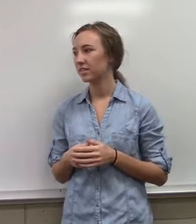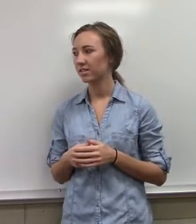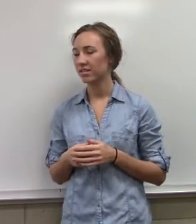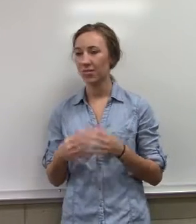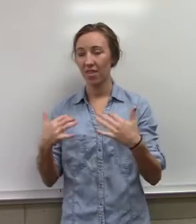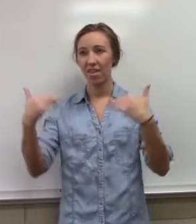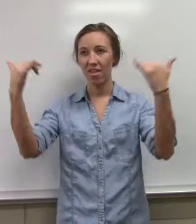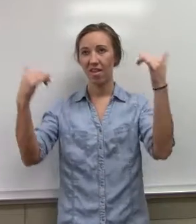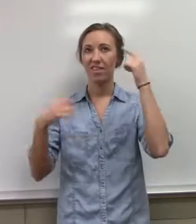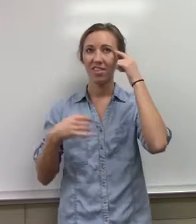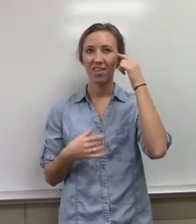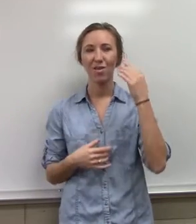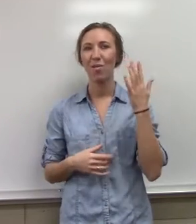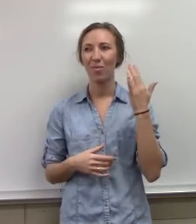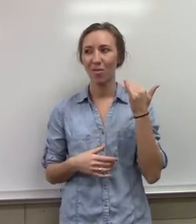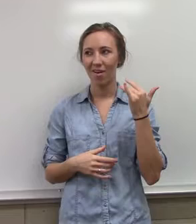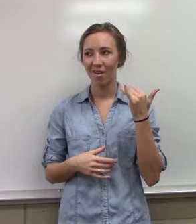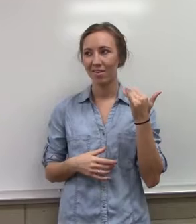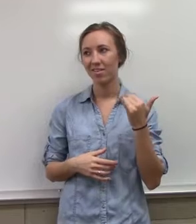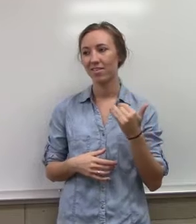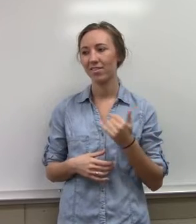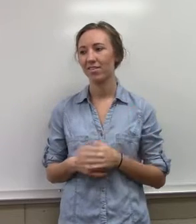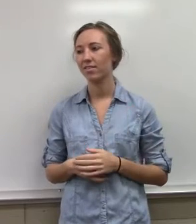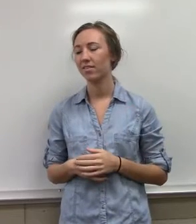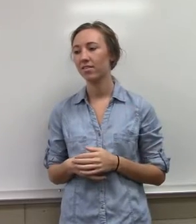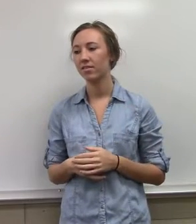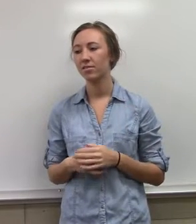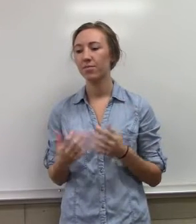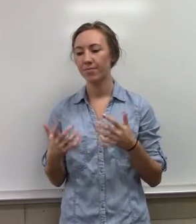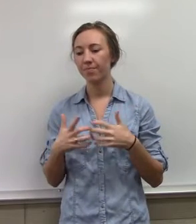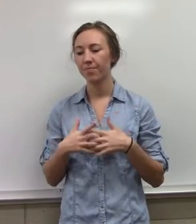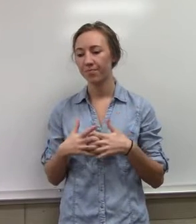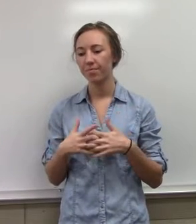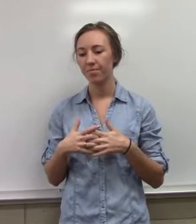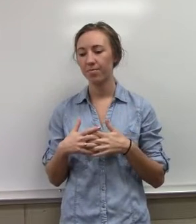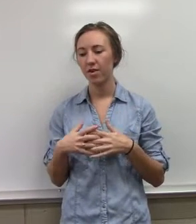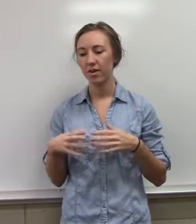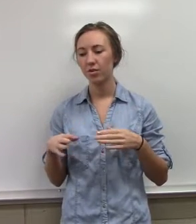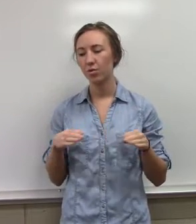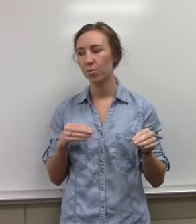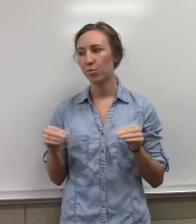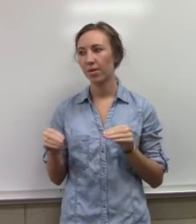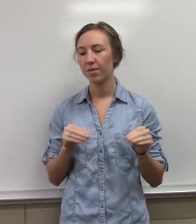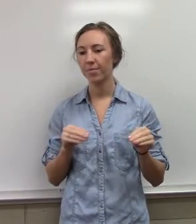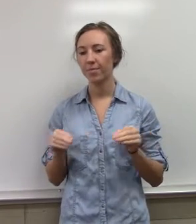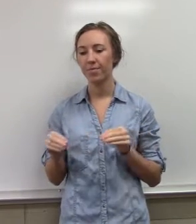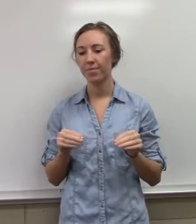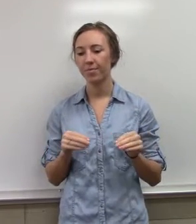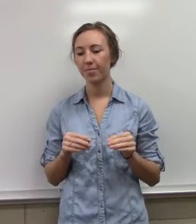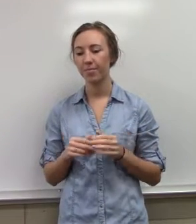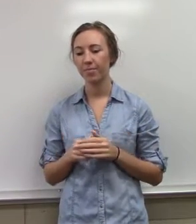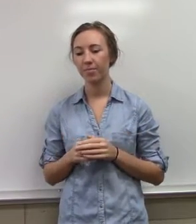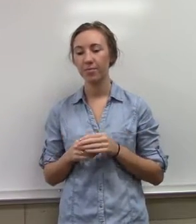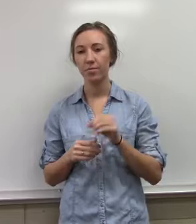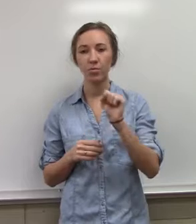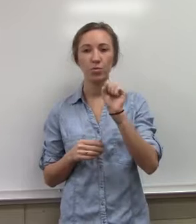right? So you want to manage your body movement. If you go side to side, this is what I refer to as swaying. It's okay